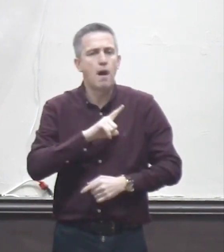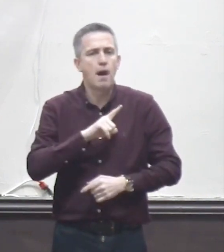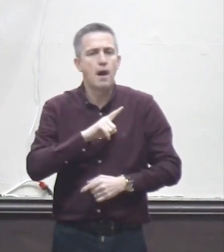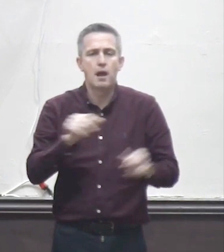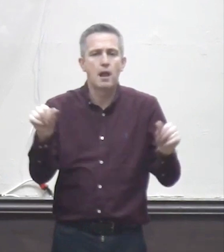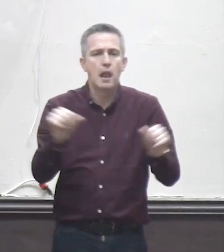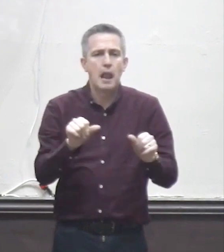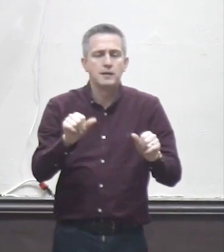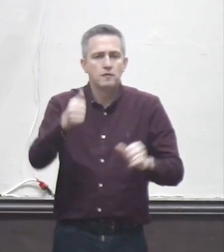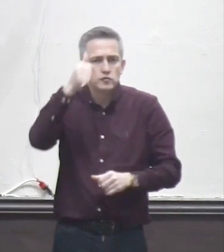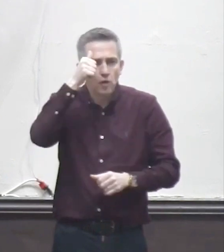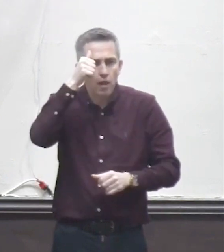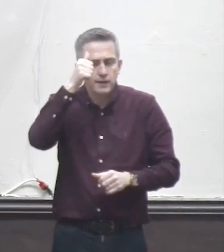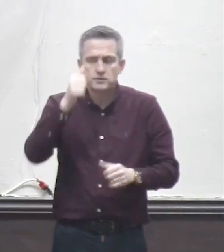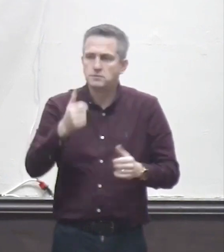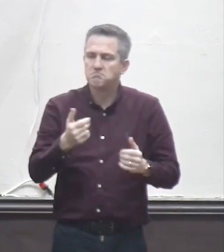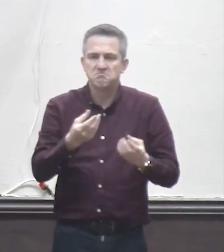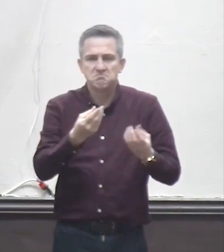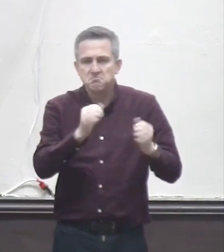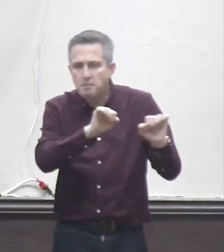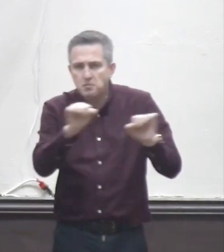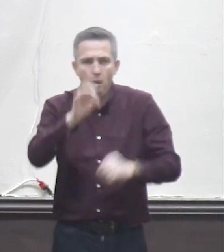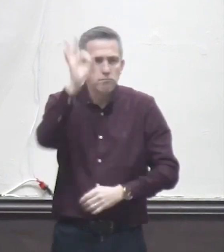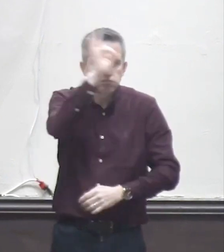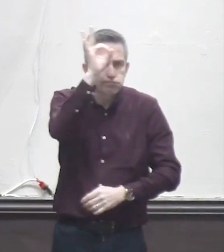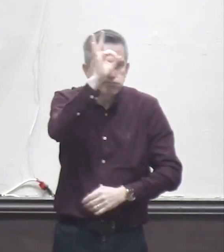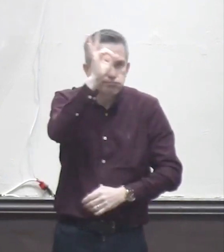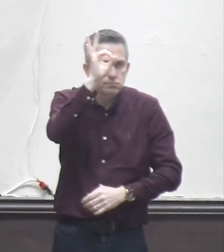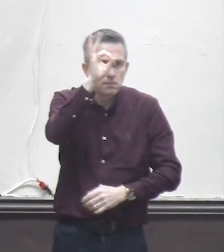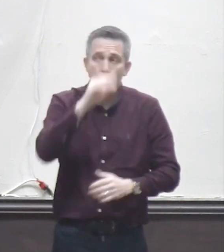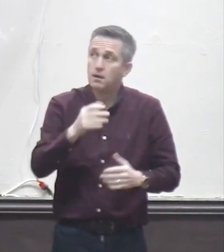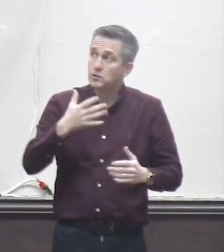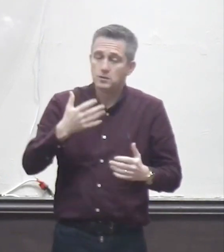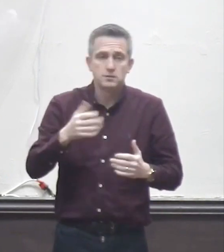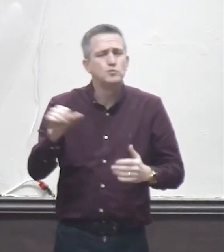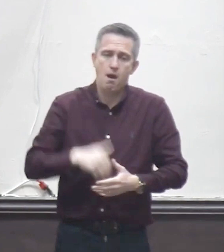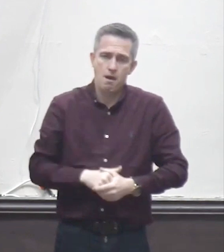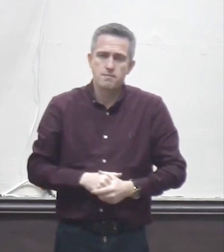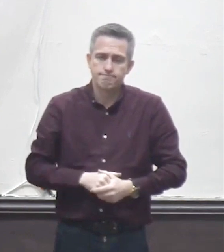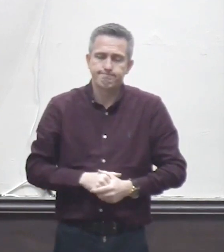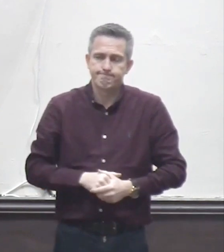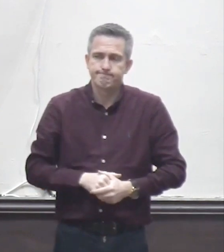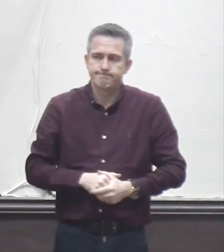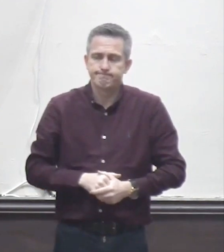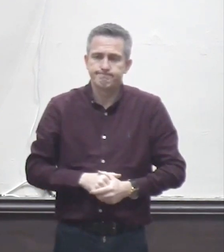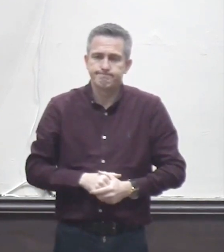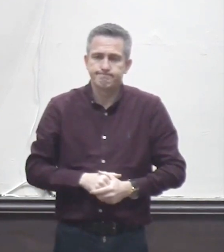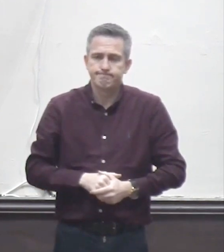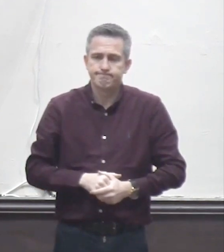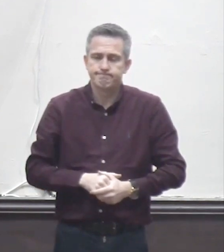lack of knowledge of the deen of Allah, the religion of Allah. There are some